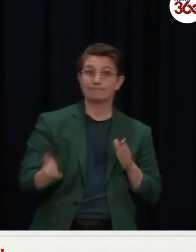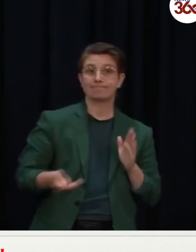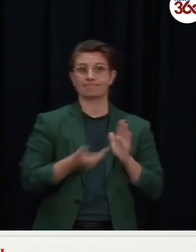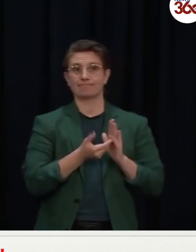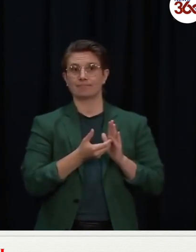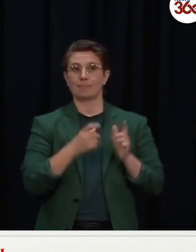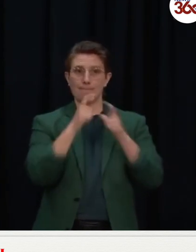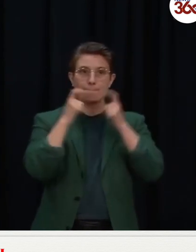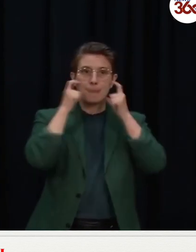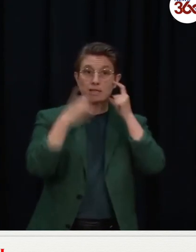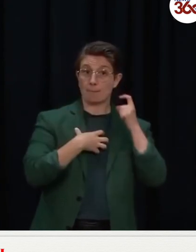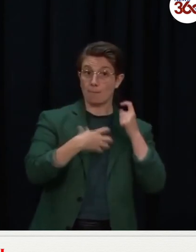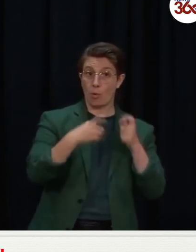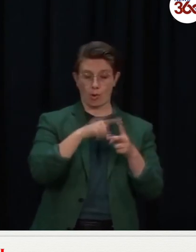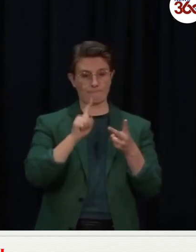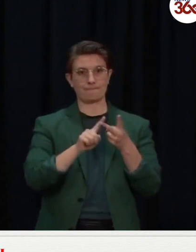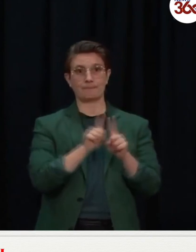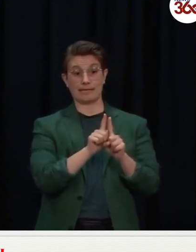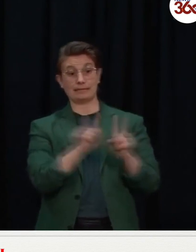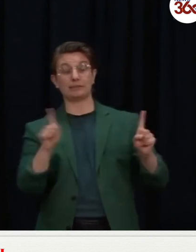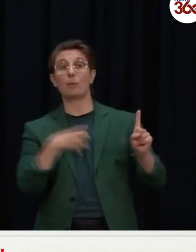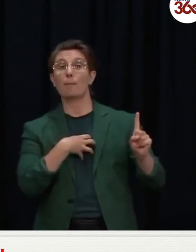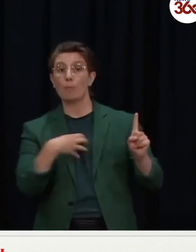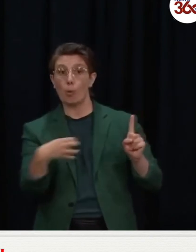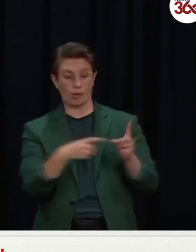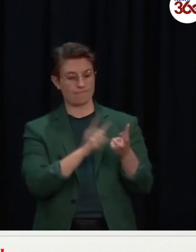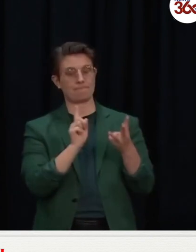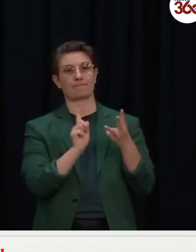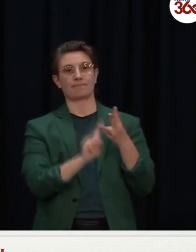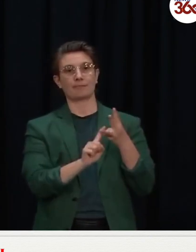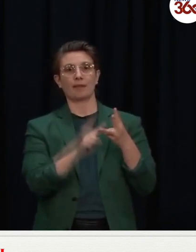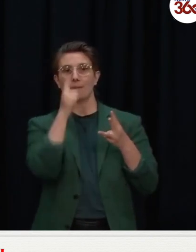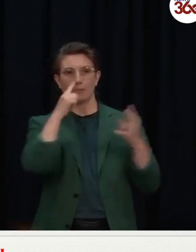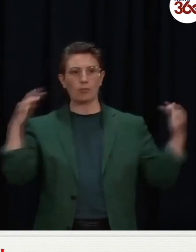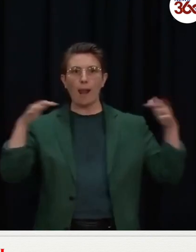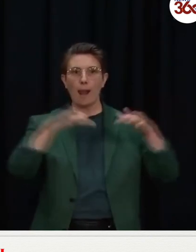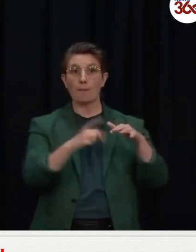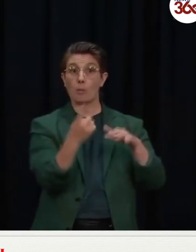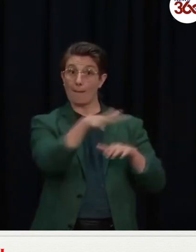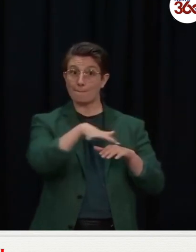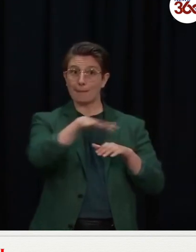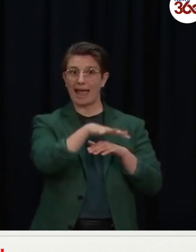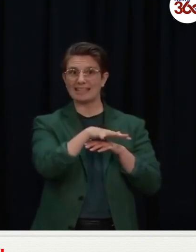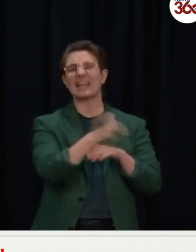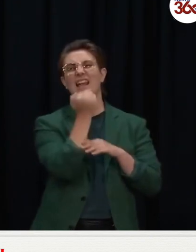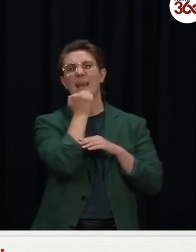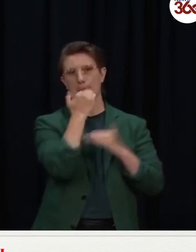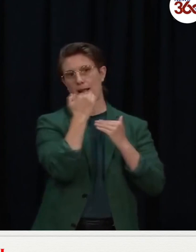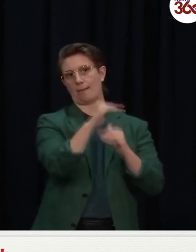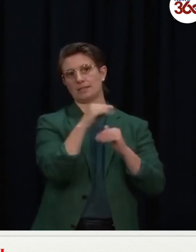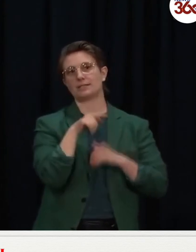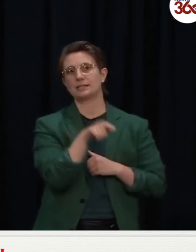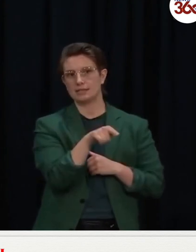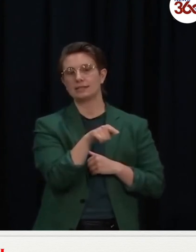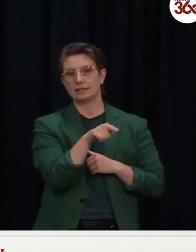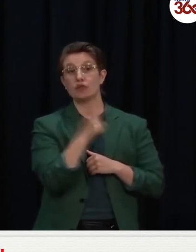precautions and reducing gathering limits to lower the risk of picking up the virus and super spreader events. Red is not lockdown.